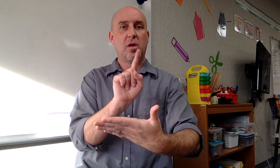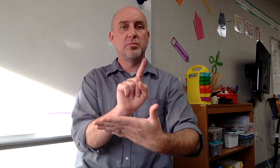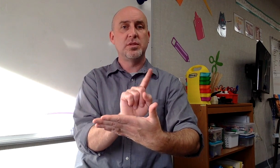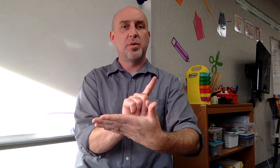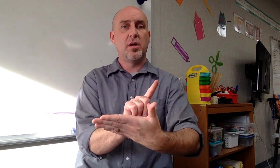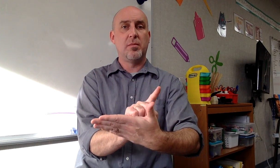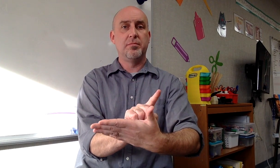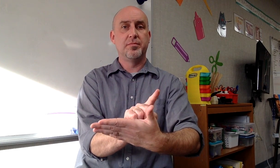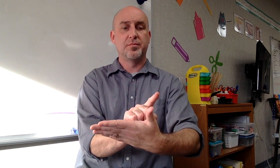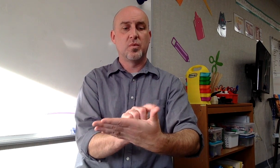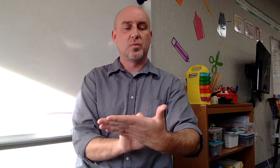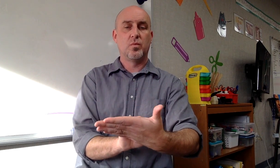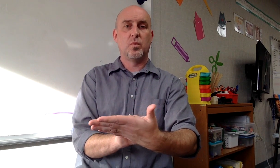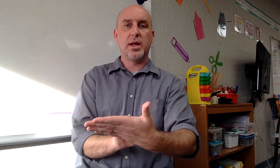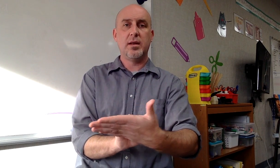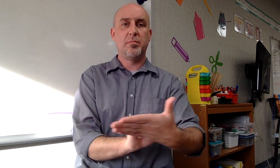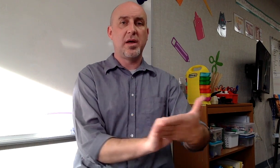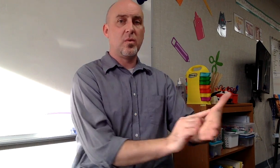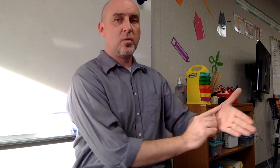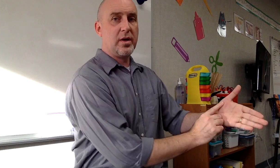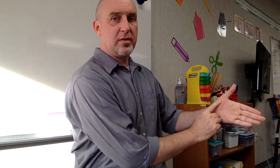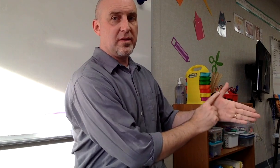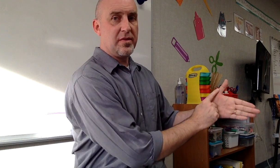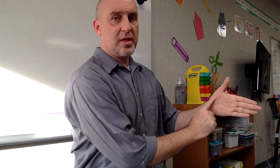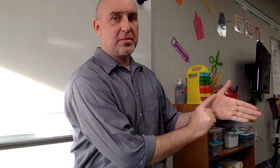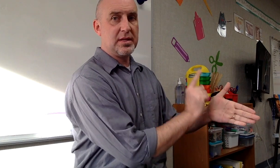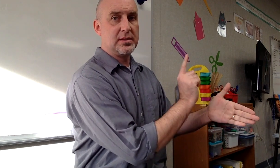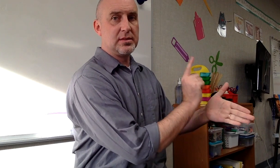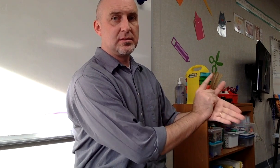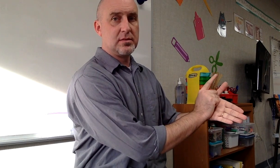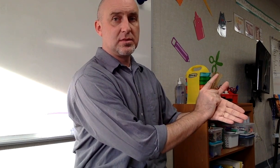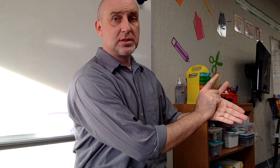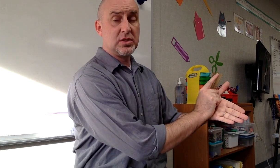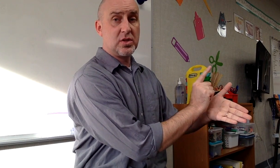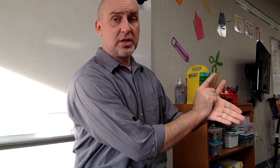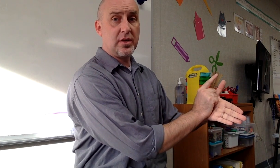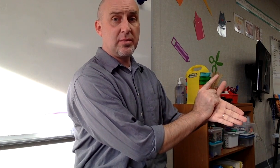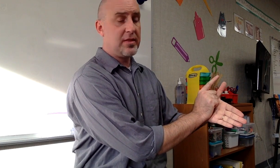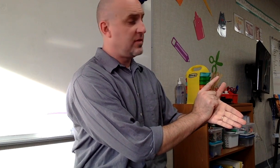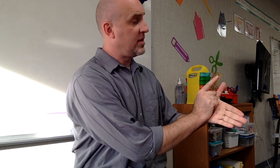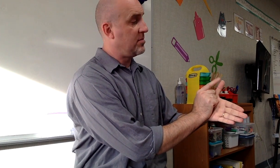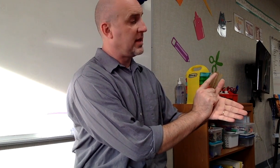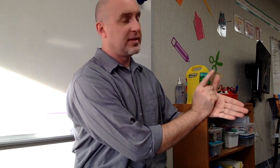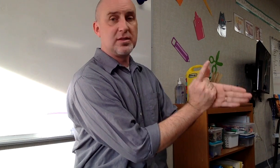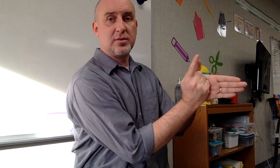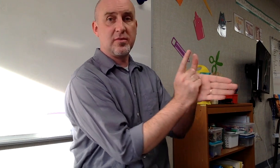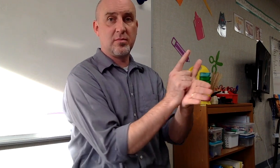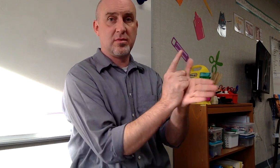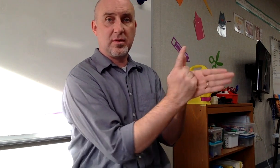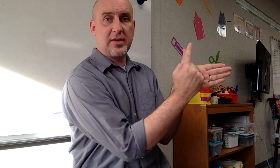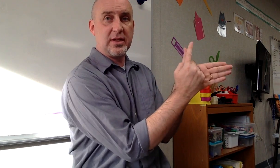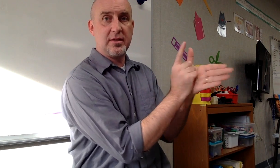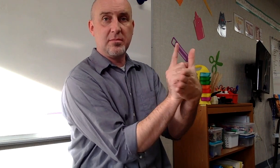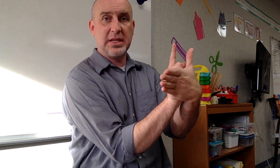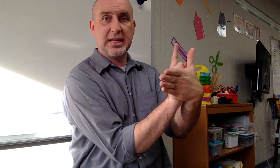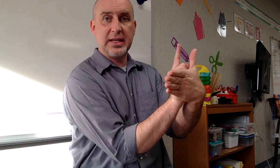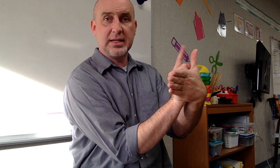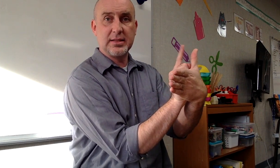palm to palm, right about where the thumb is. So it's going to start here by the thumb, like the two of them are having a little meeting.